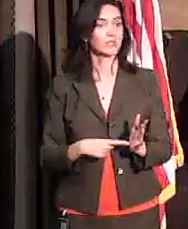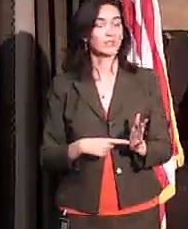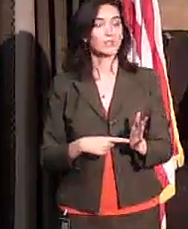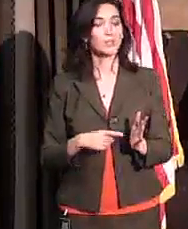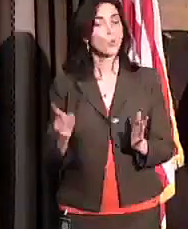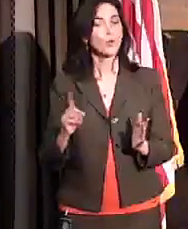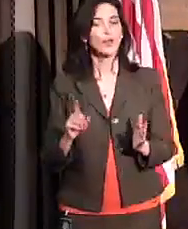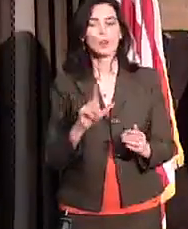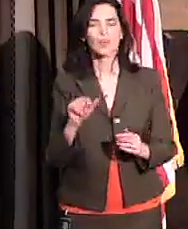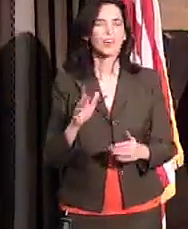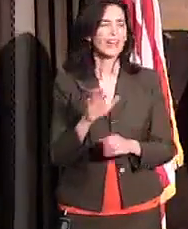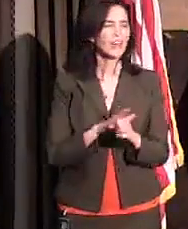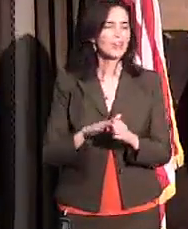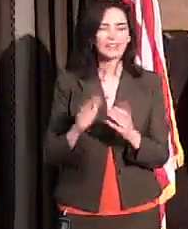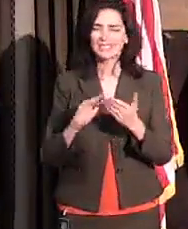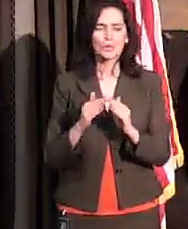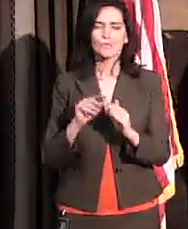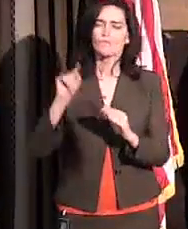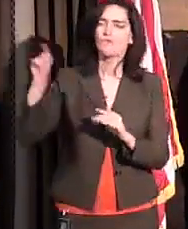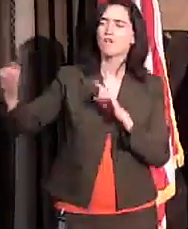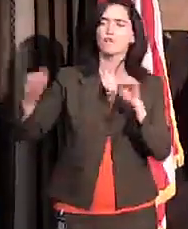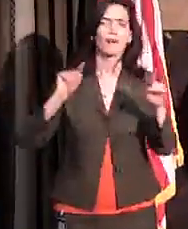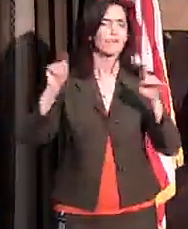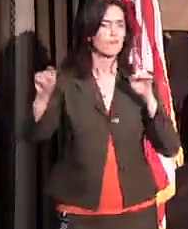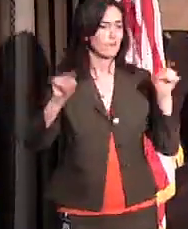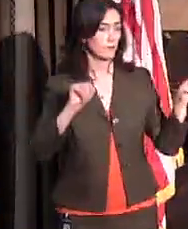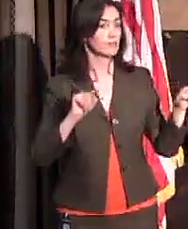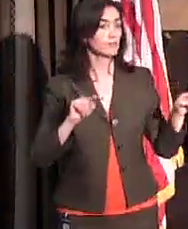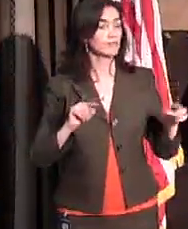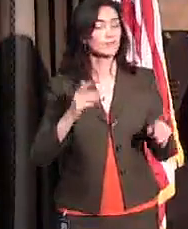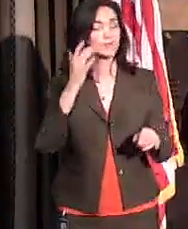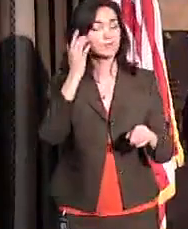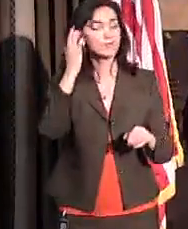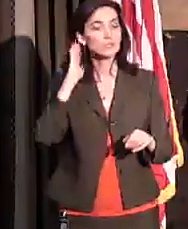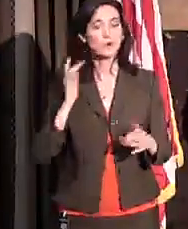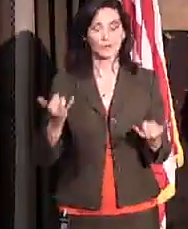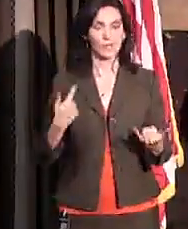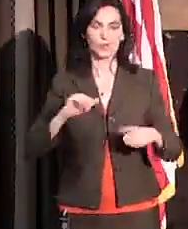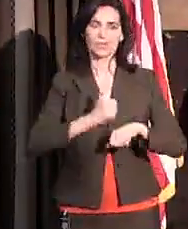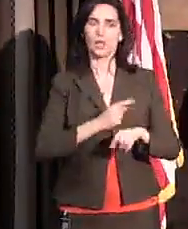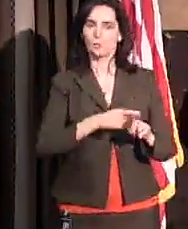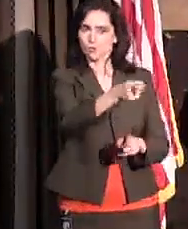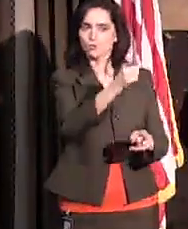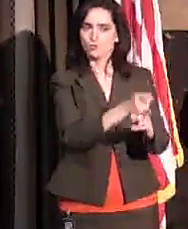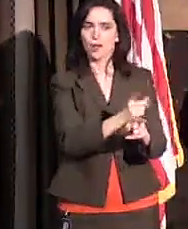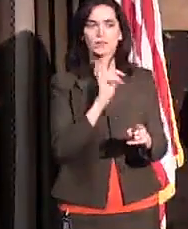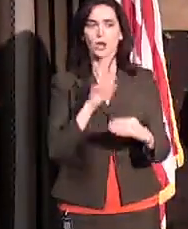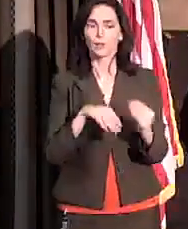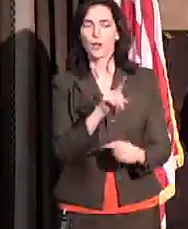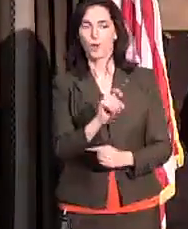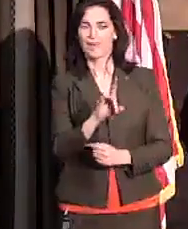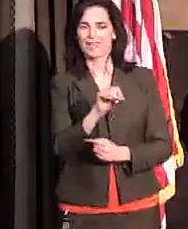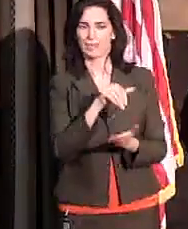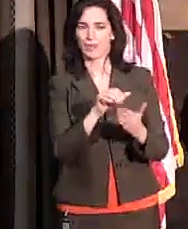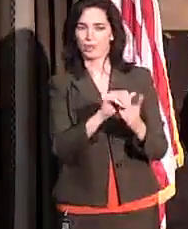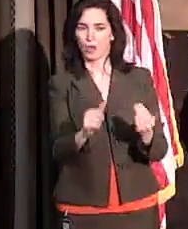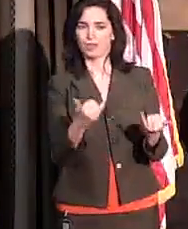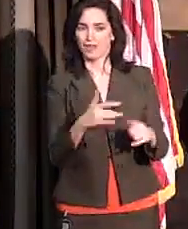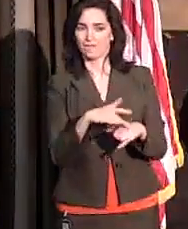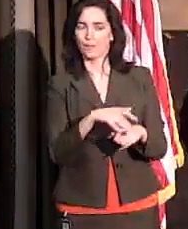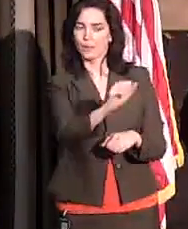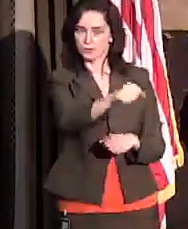rural Louisiana. So we're staging this in, but I think you got it exactly right when you talked about the $180 million that's currently